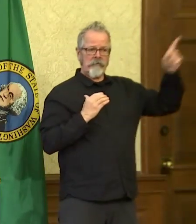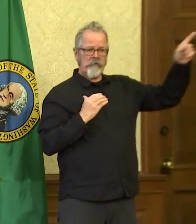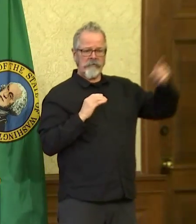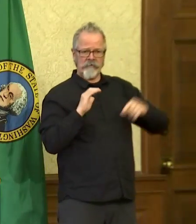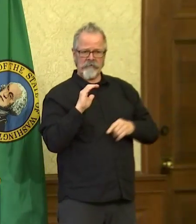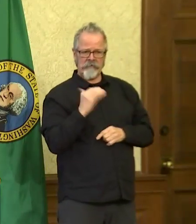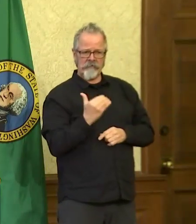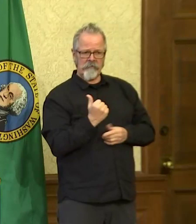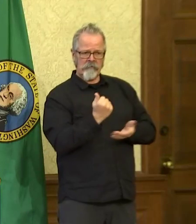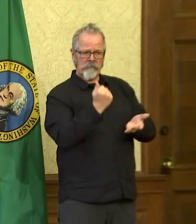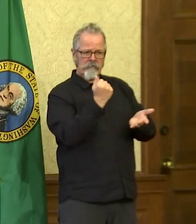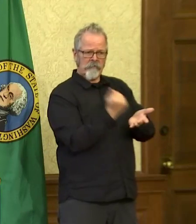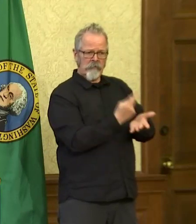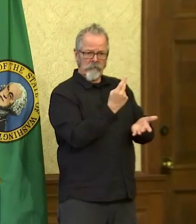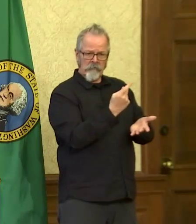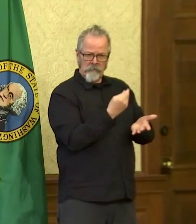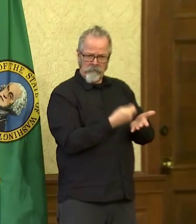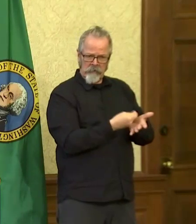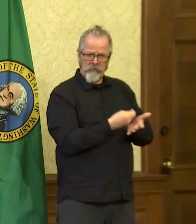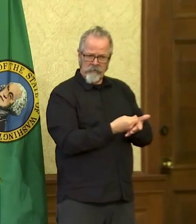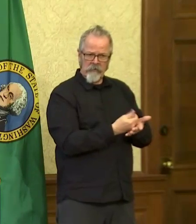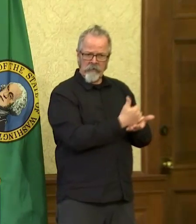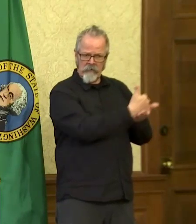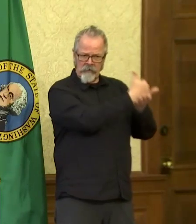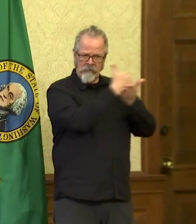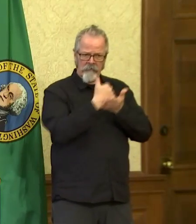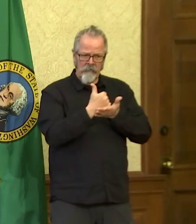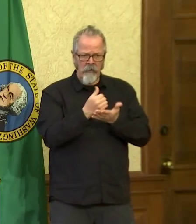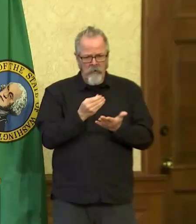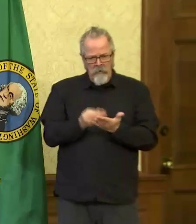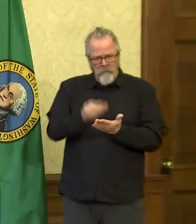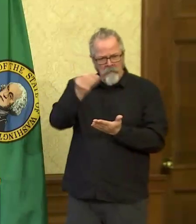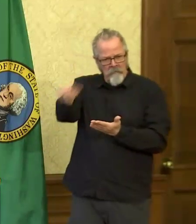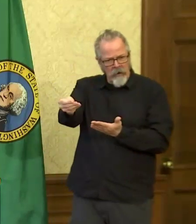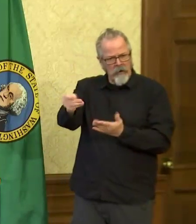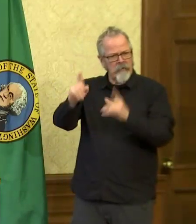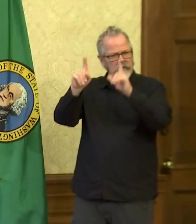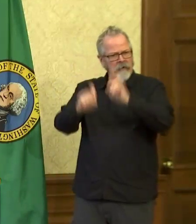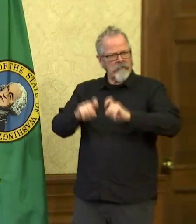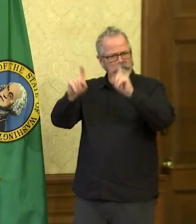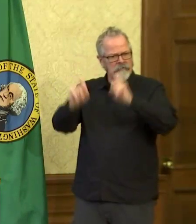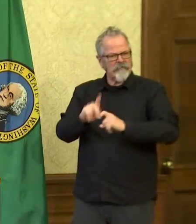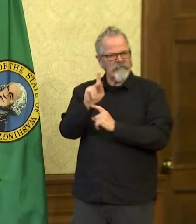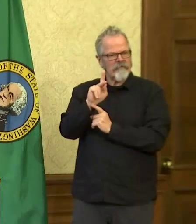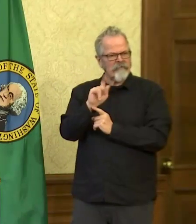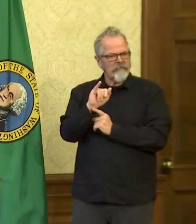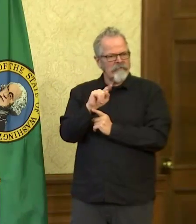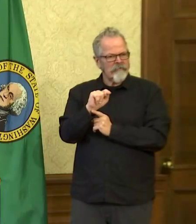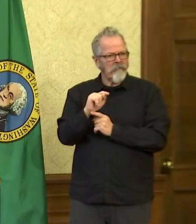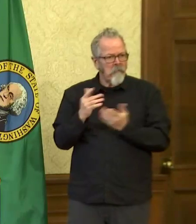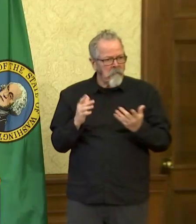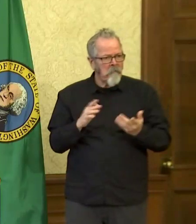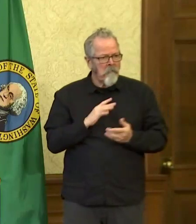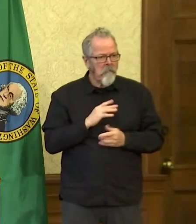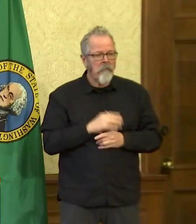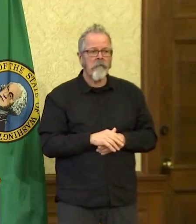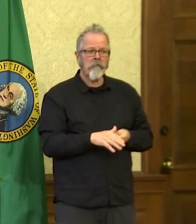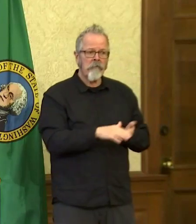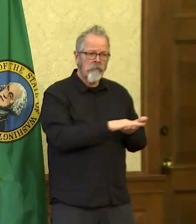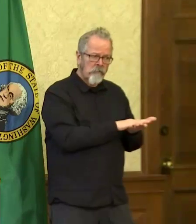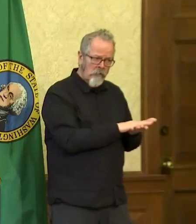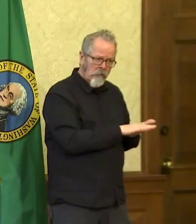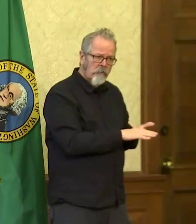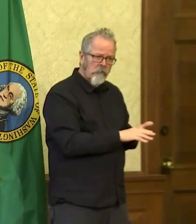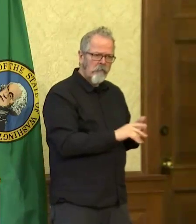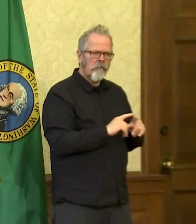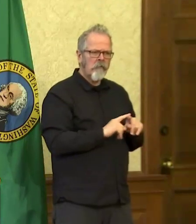right now, that these test kits simply don't exist. And that's why I was working this morning to try to talk to manufacturers to see if we could